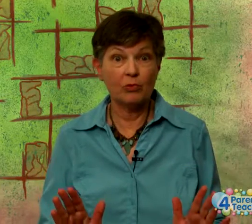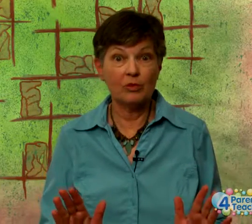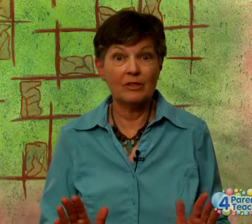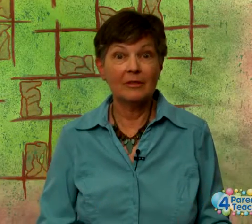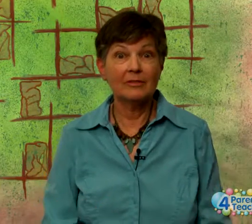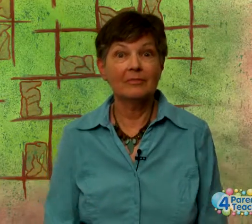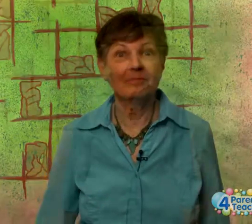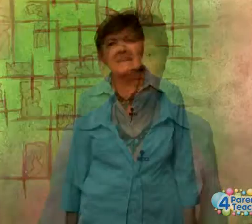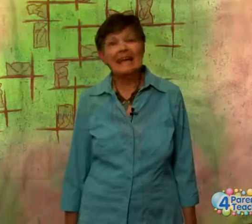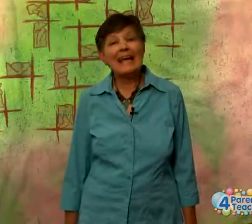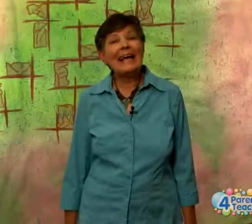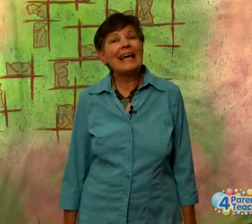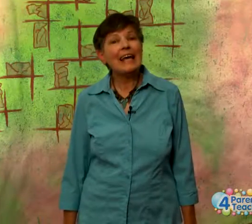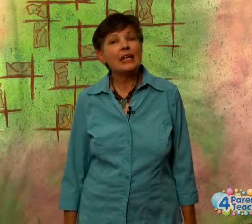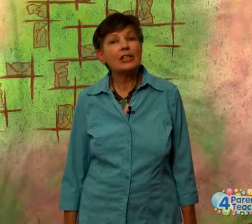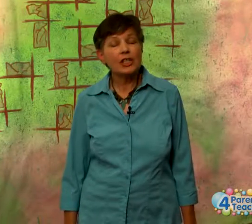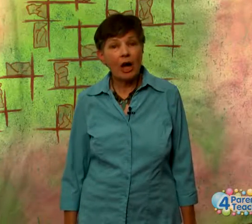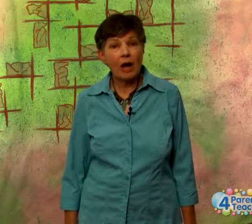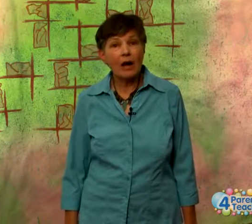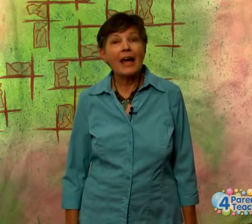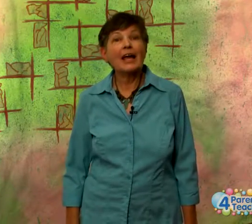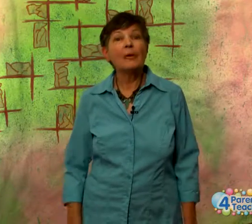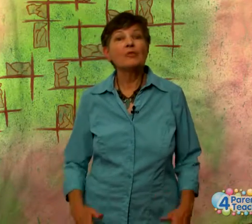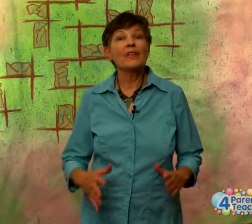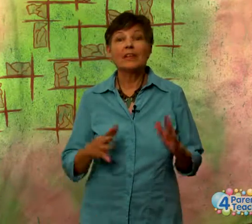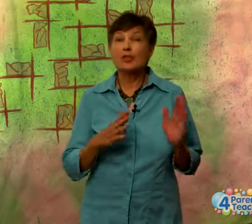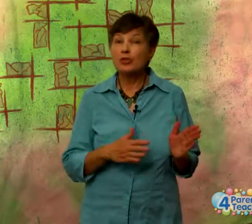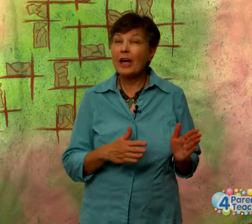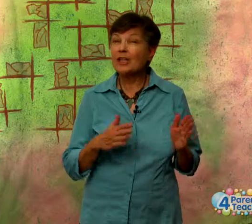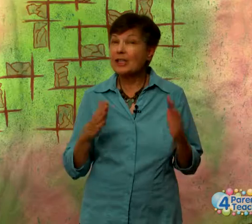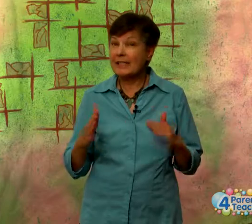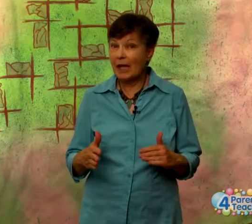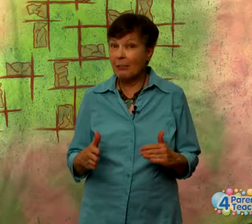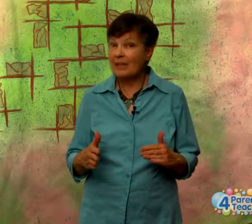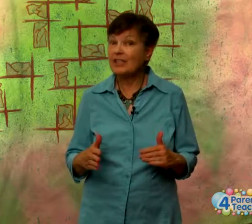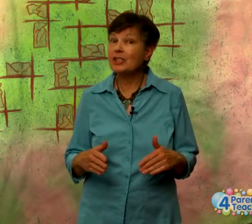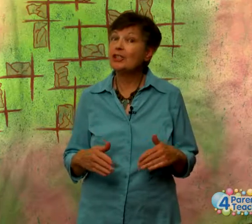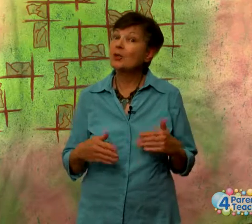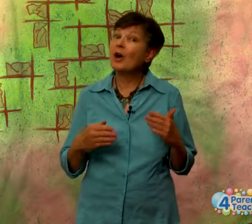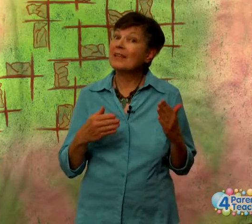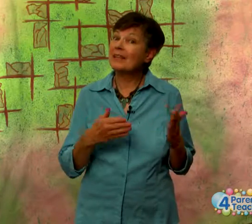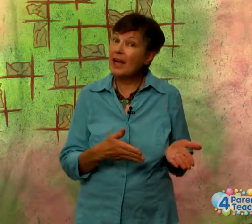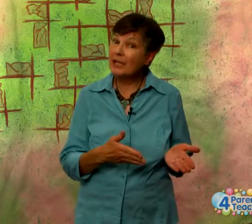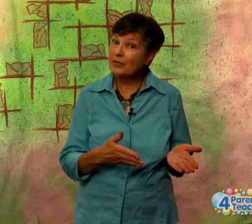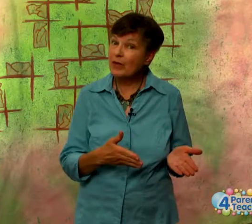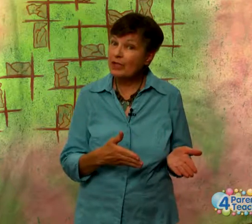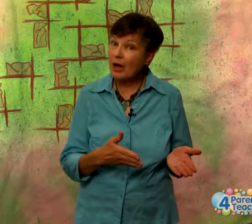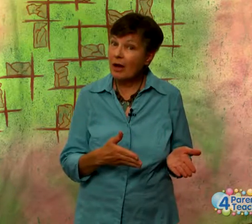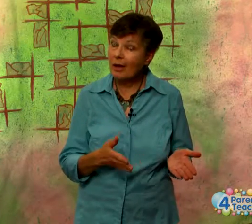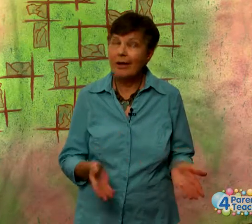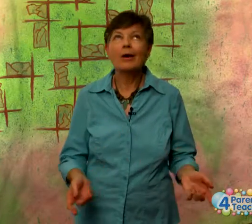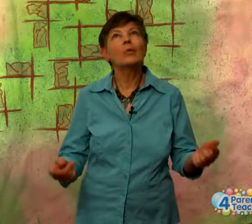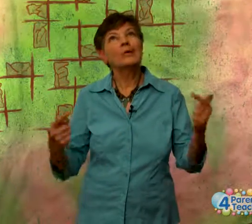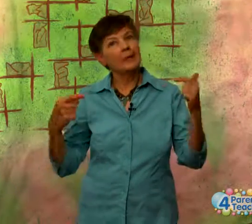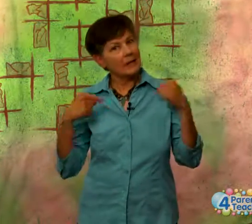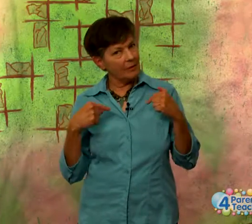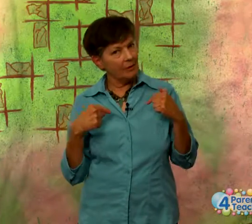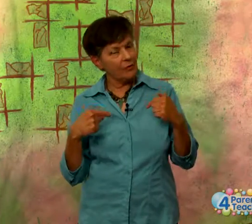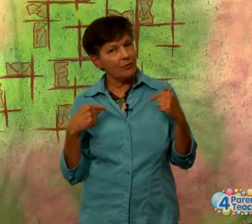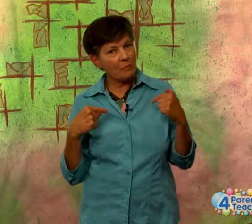rules. Each song comes with an instruction segment that teaches you all the signs for the song with a little input from